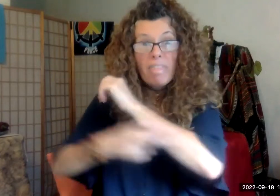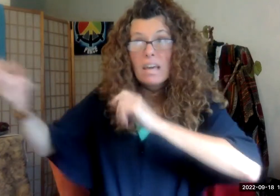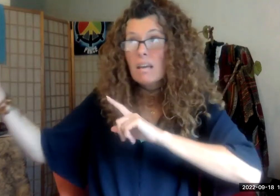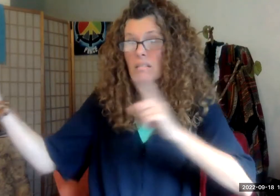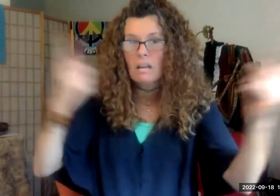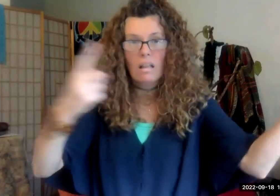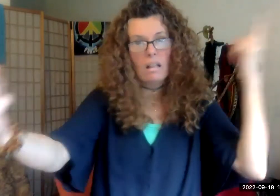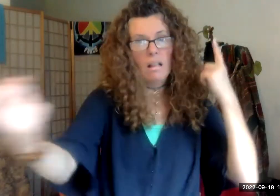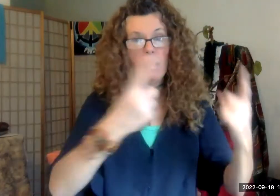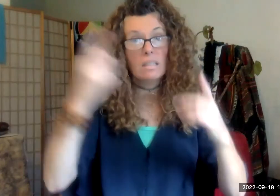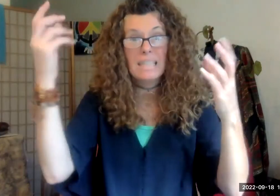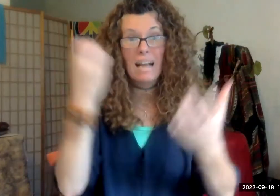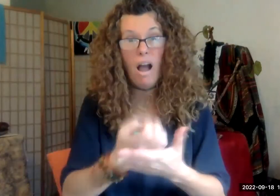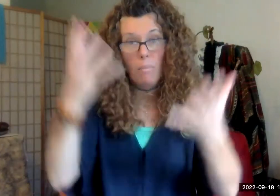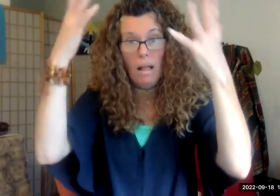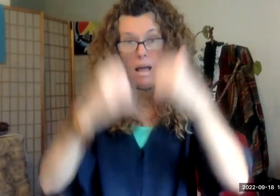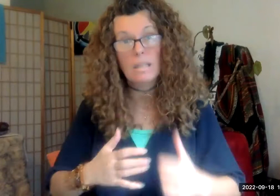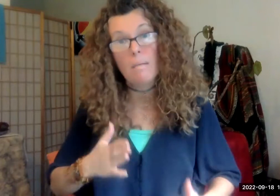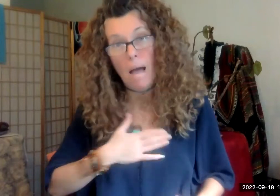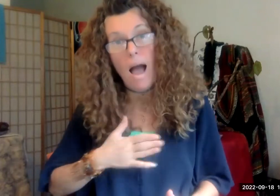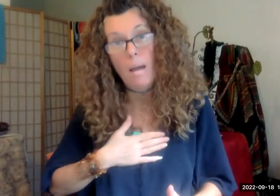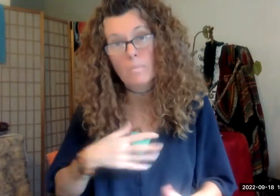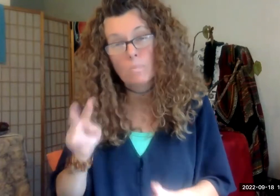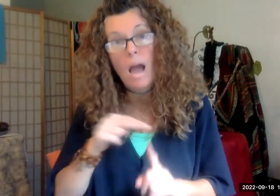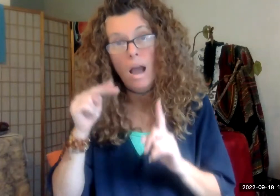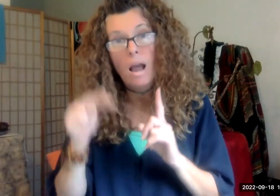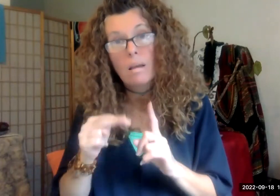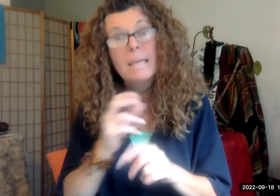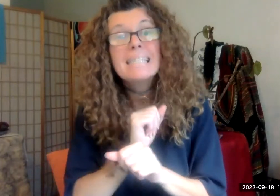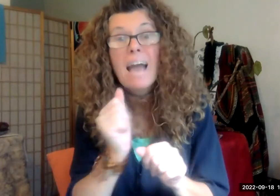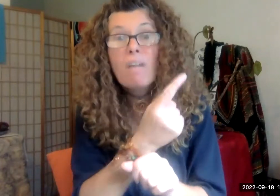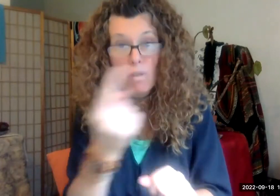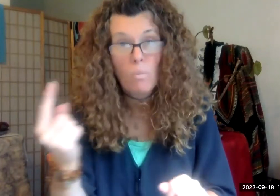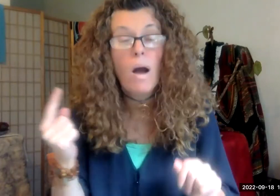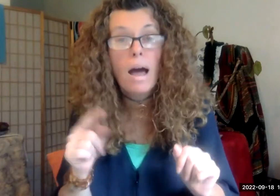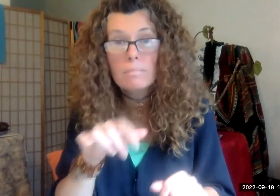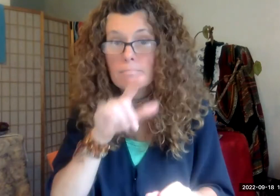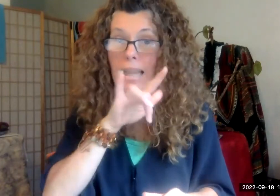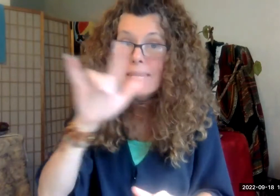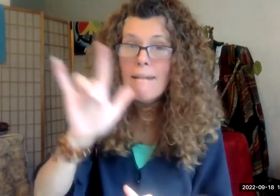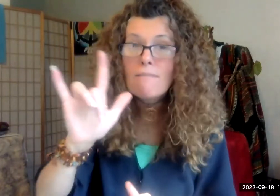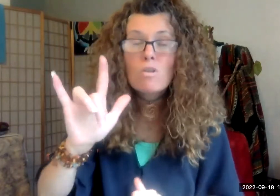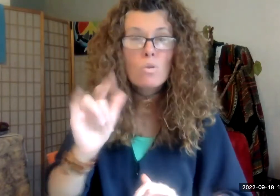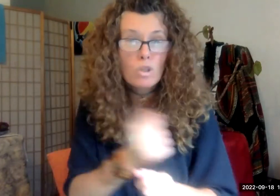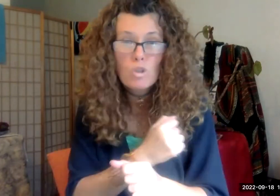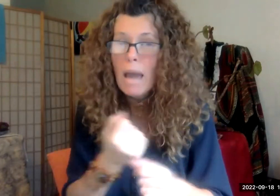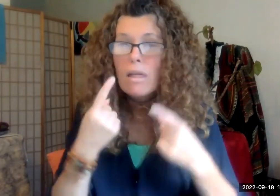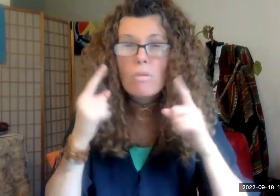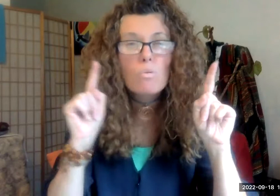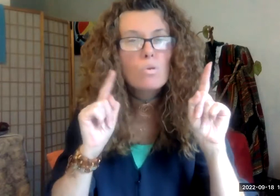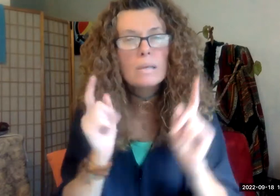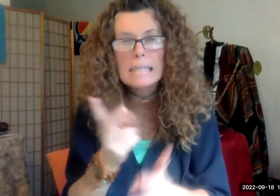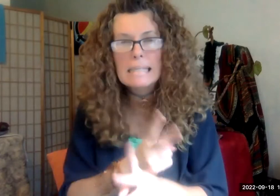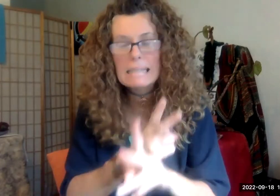woodwork as the economy collapses. That's my take on it. Okay. Be safe, everybody. We love you. We want you to make it through all this. We want you to